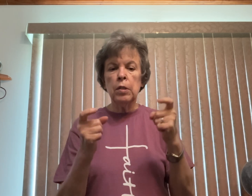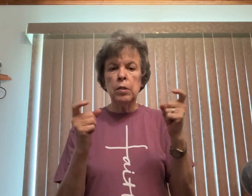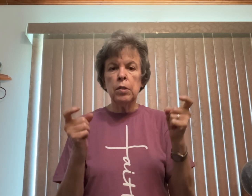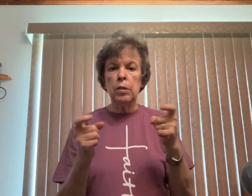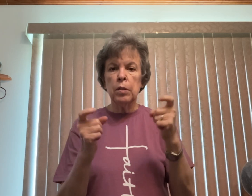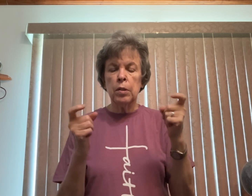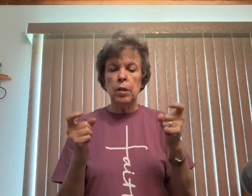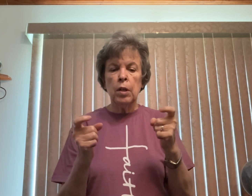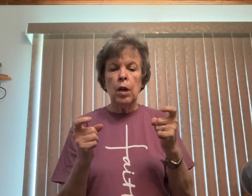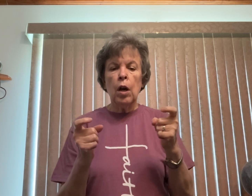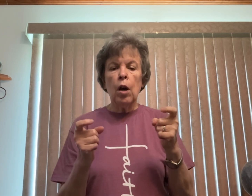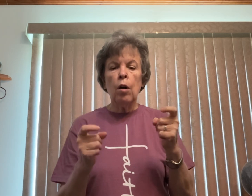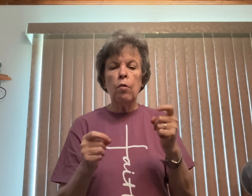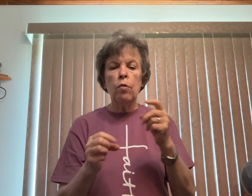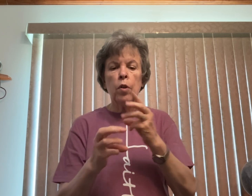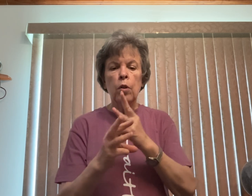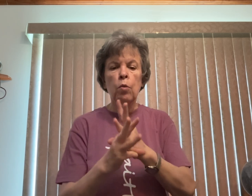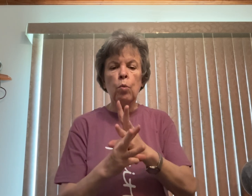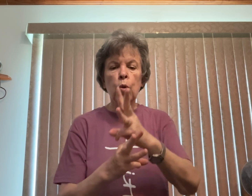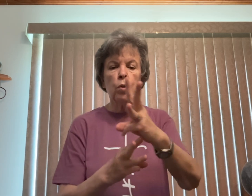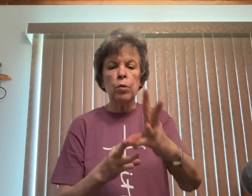sins of the world,